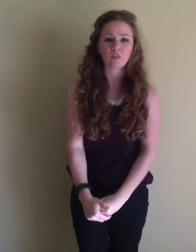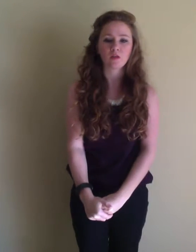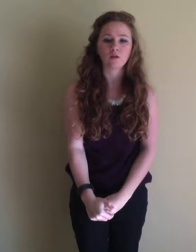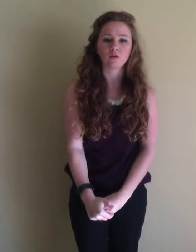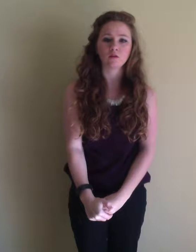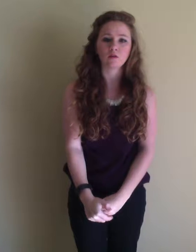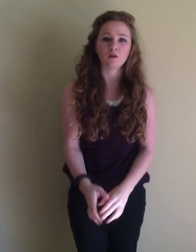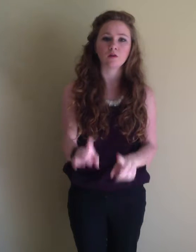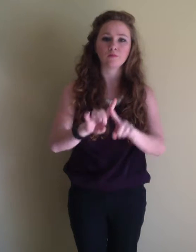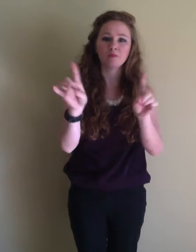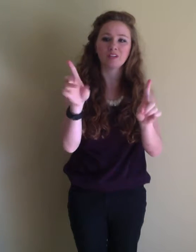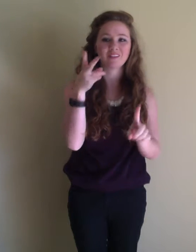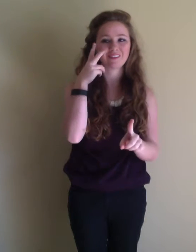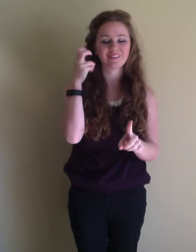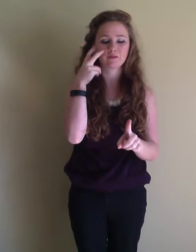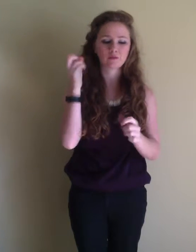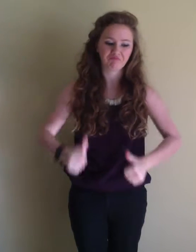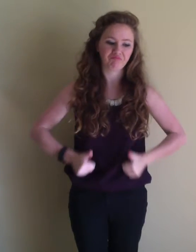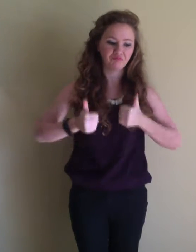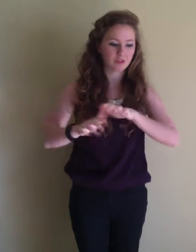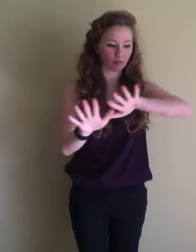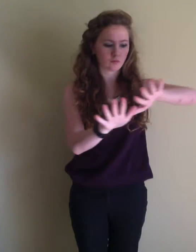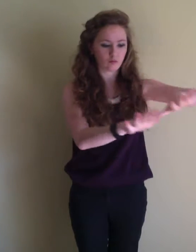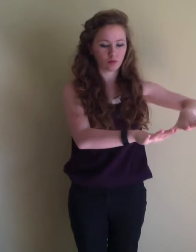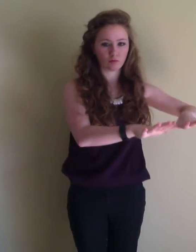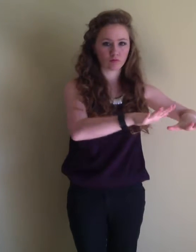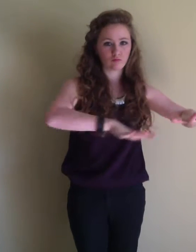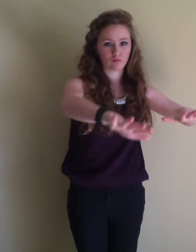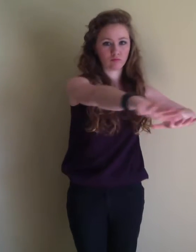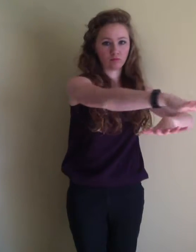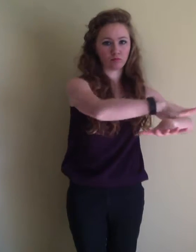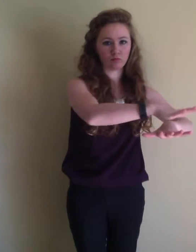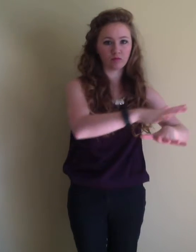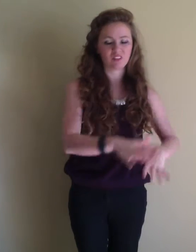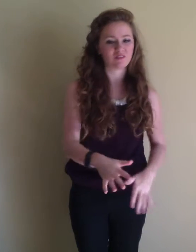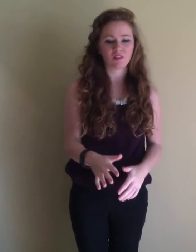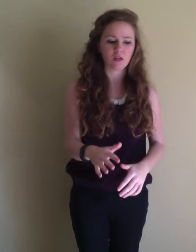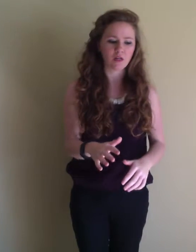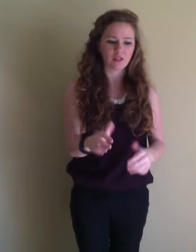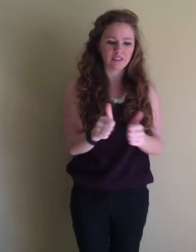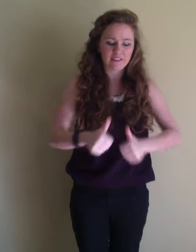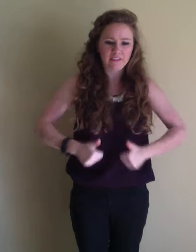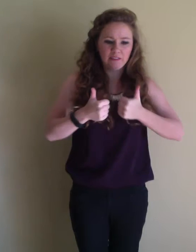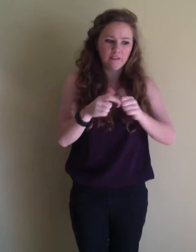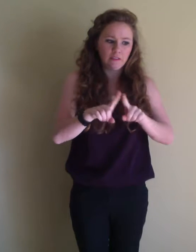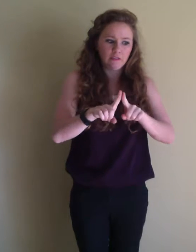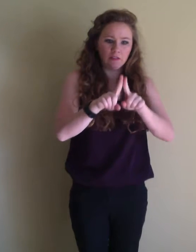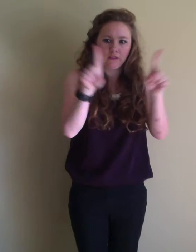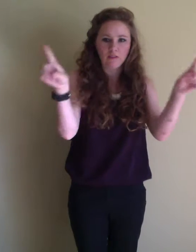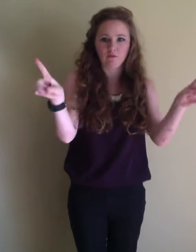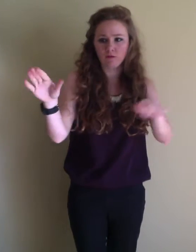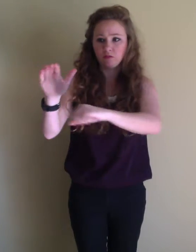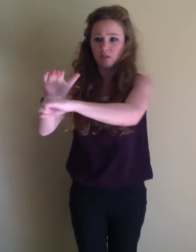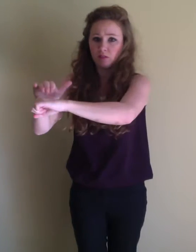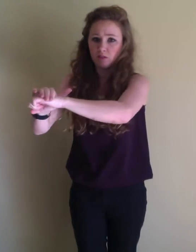Native Americans live out there. They live out there for generations, and they don't really like the British people moving into their land, which is understandable. And this naturally leads